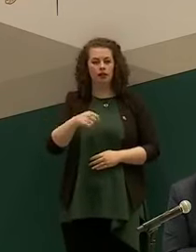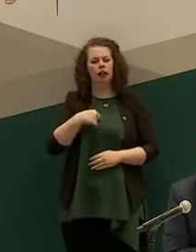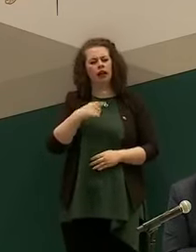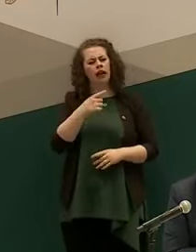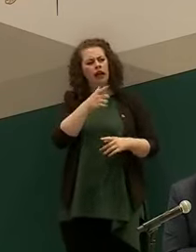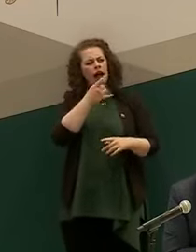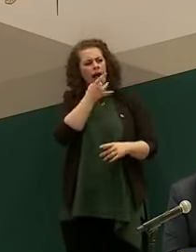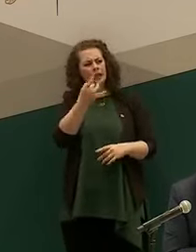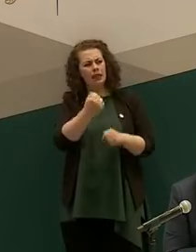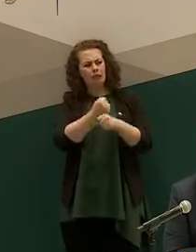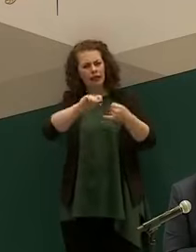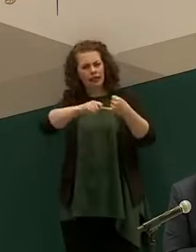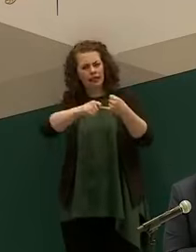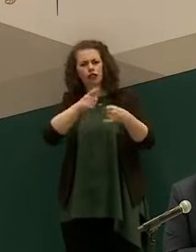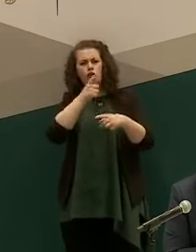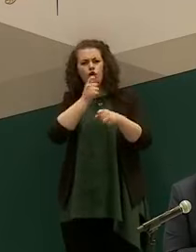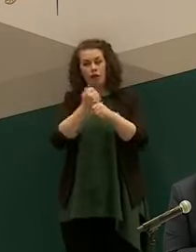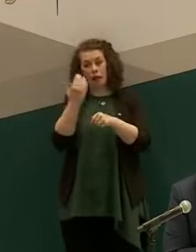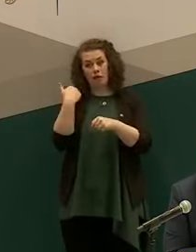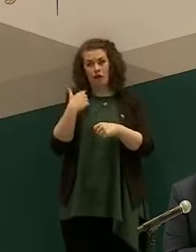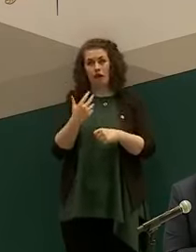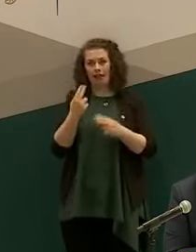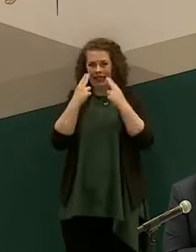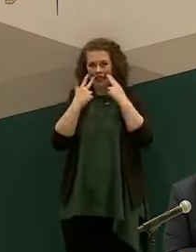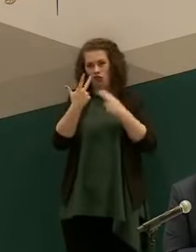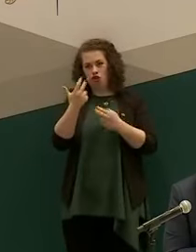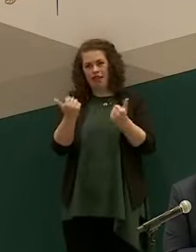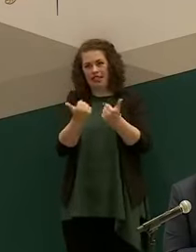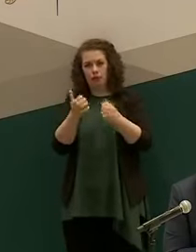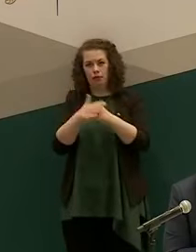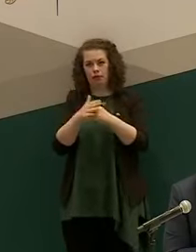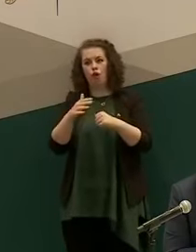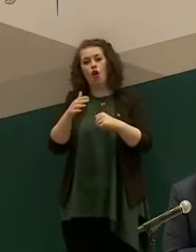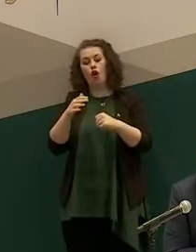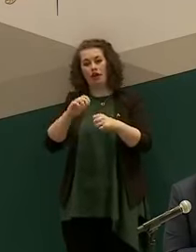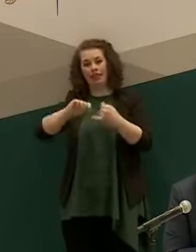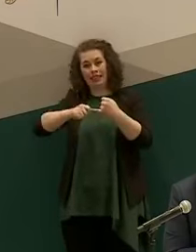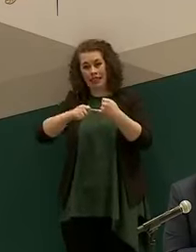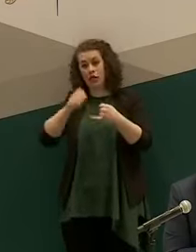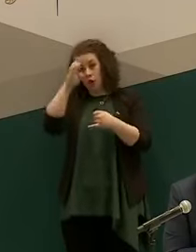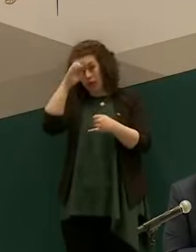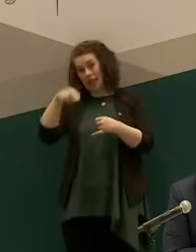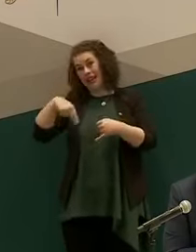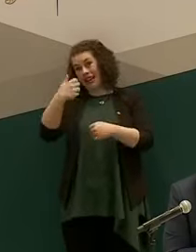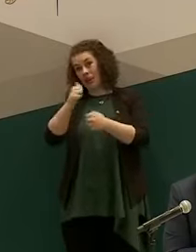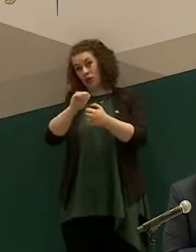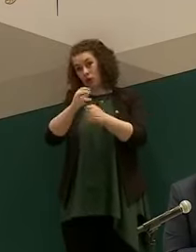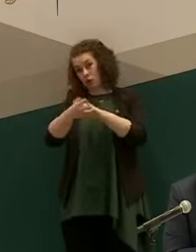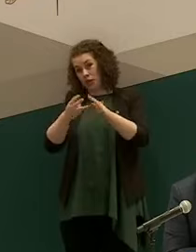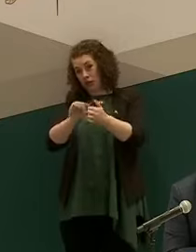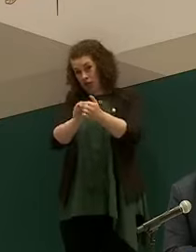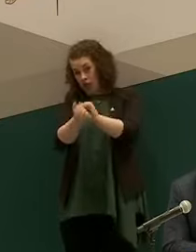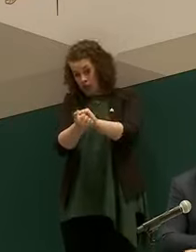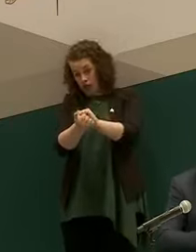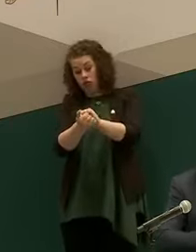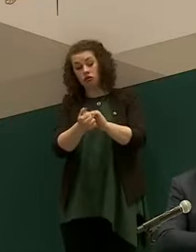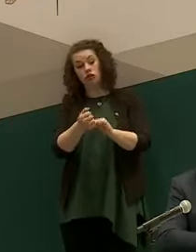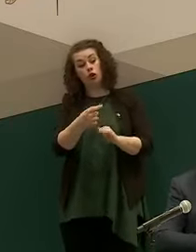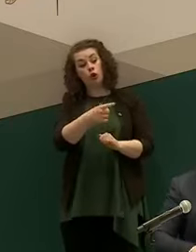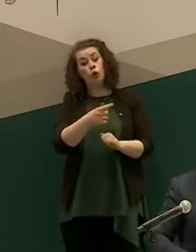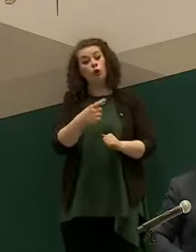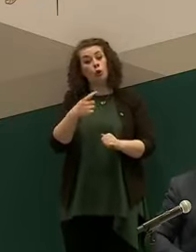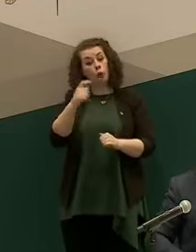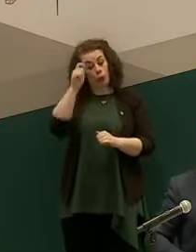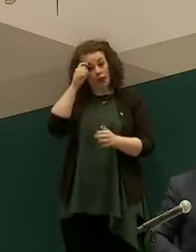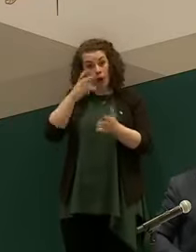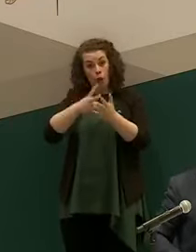had talked about the case definition earlier on this evening. I think you've said you expect it to be changed next week. Is it a given that it will, when it's changed,